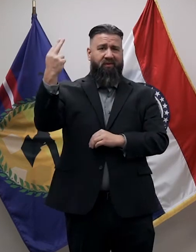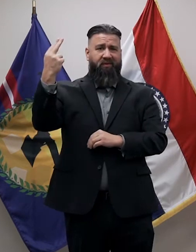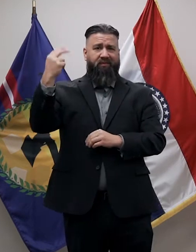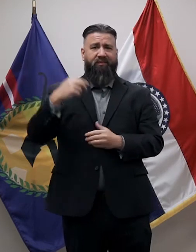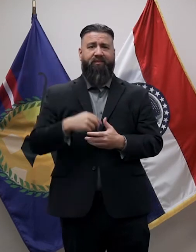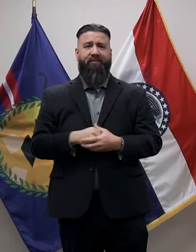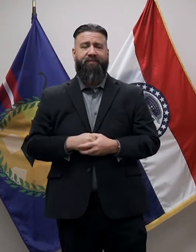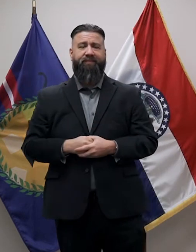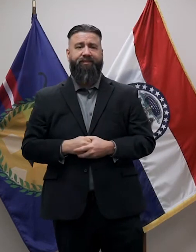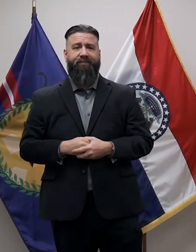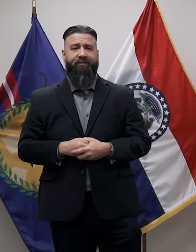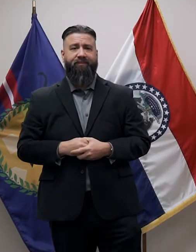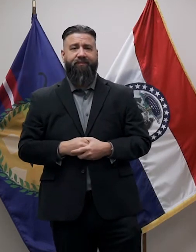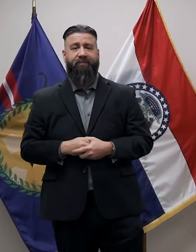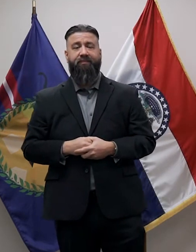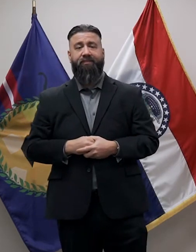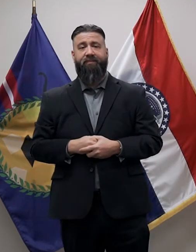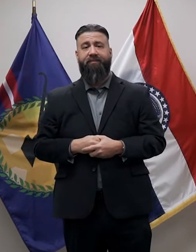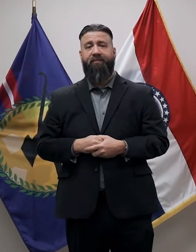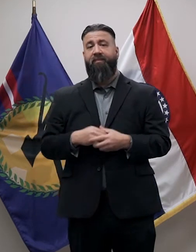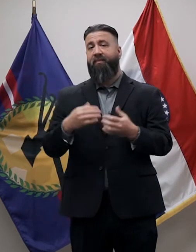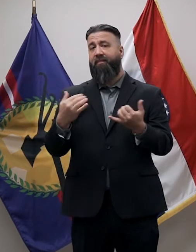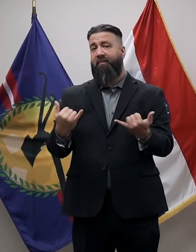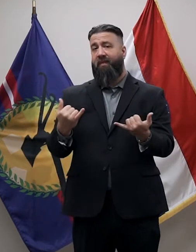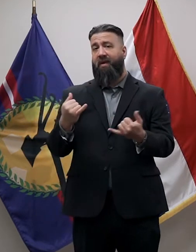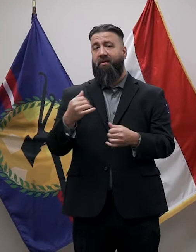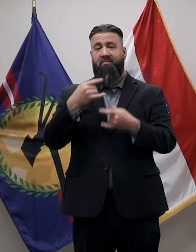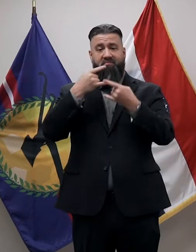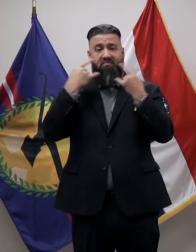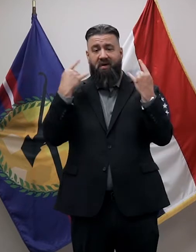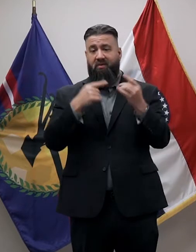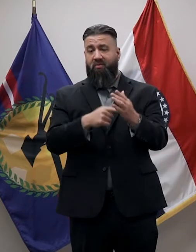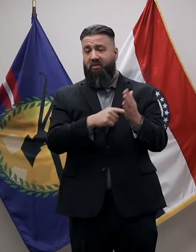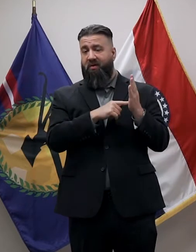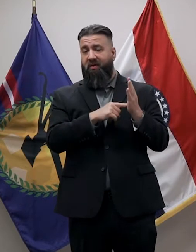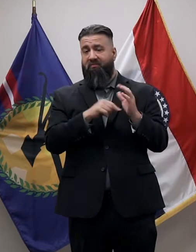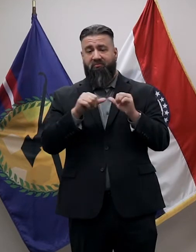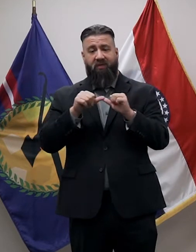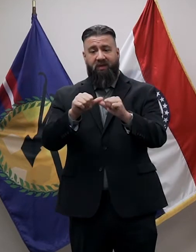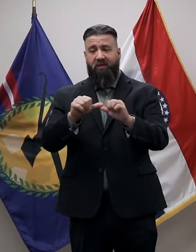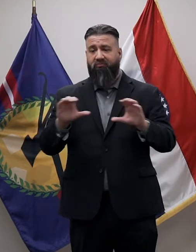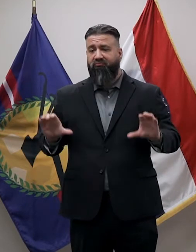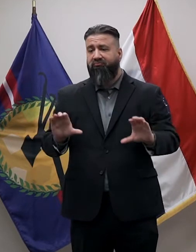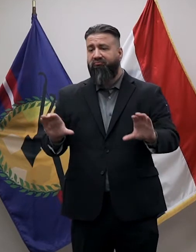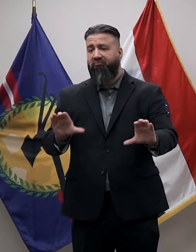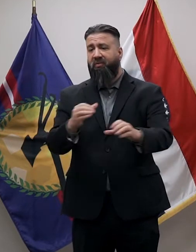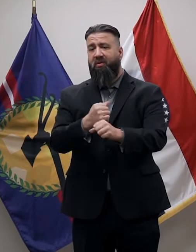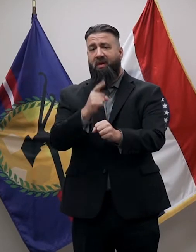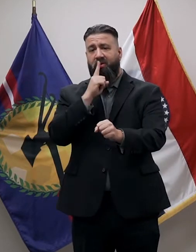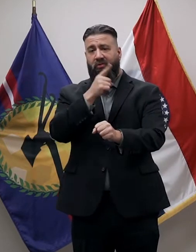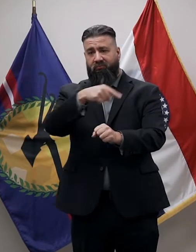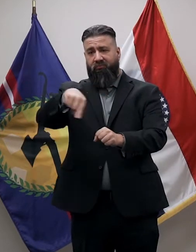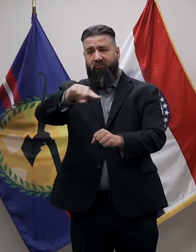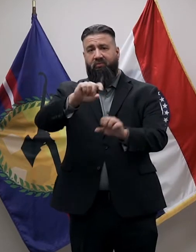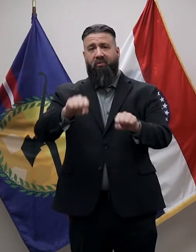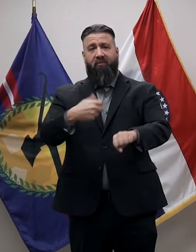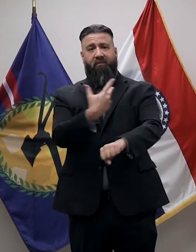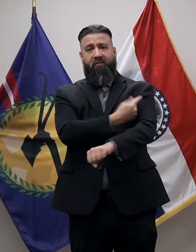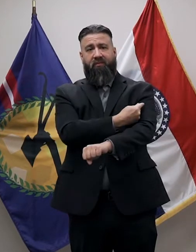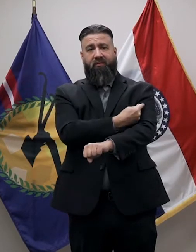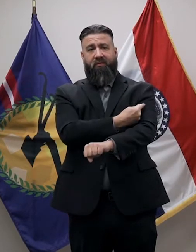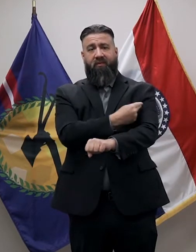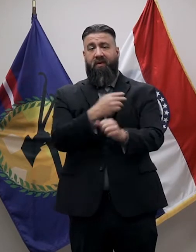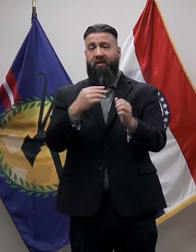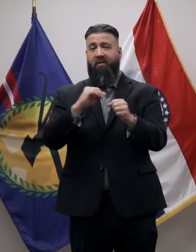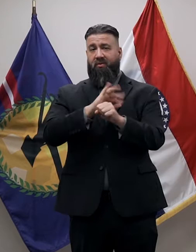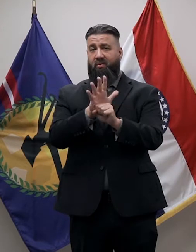COVID activity. But with the mask mandate, a continued effort to get more people vaccinated, and the virus weakening, we're in a